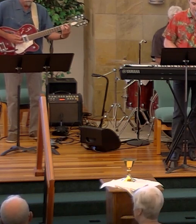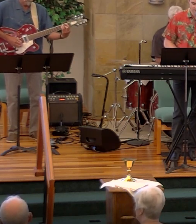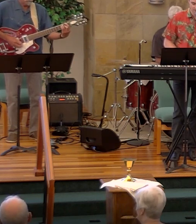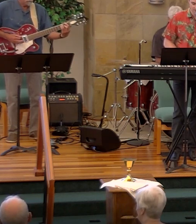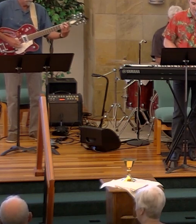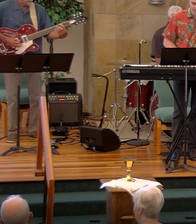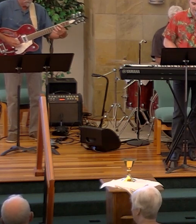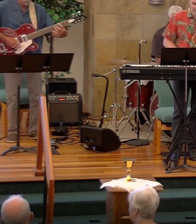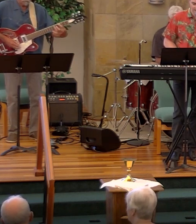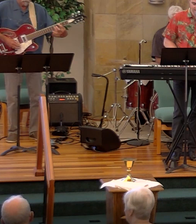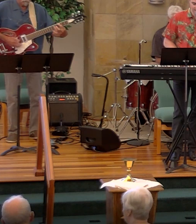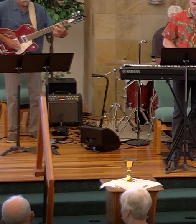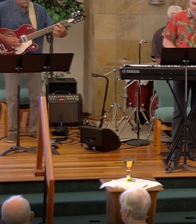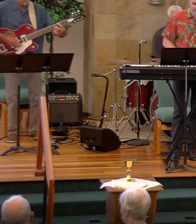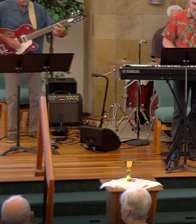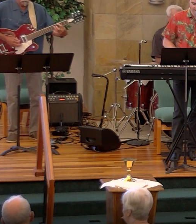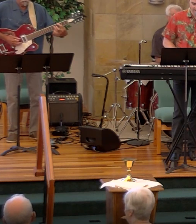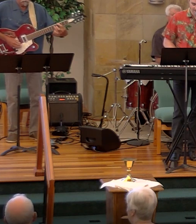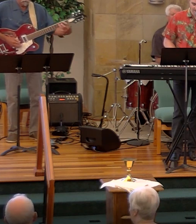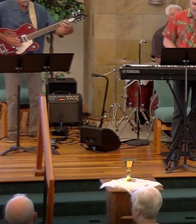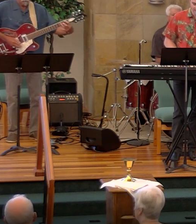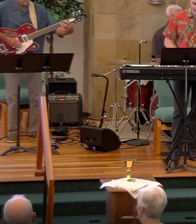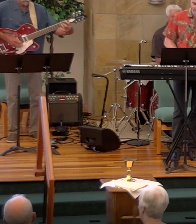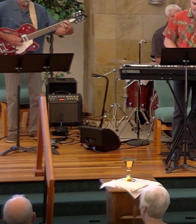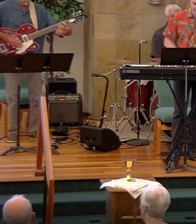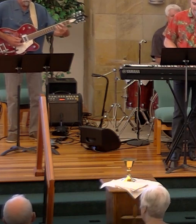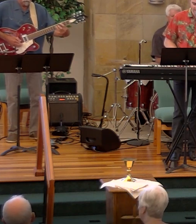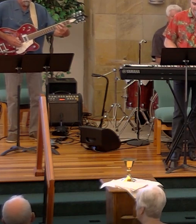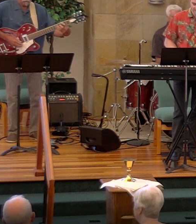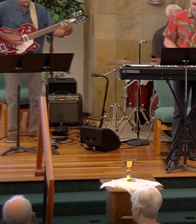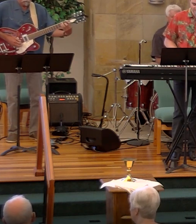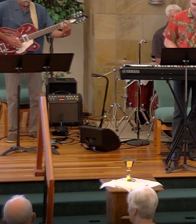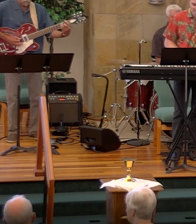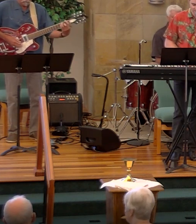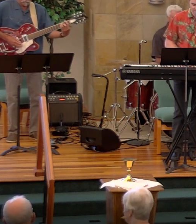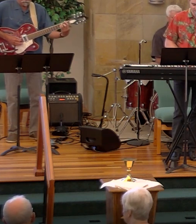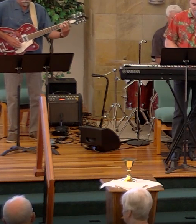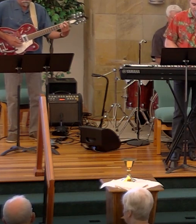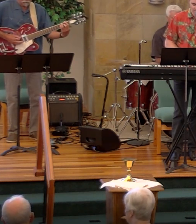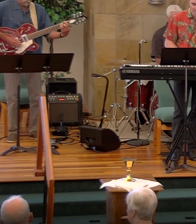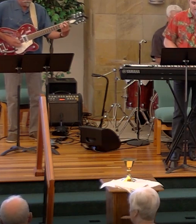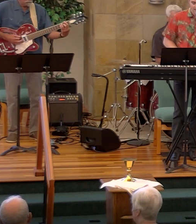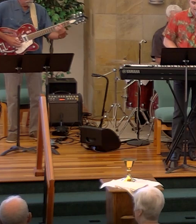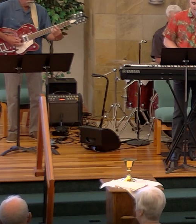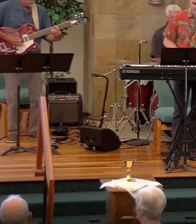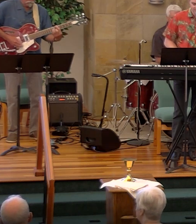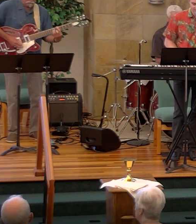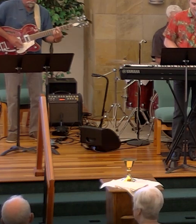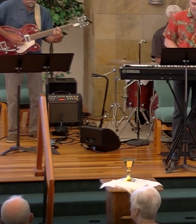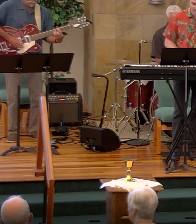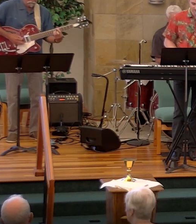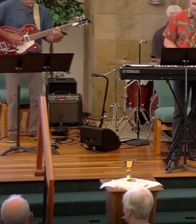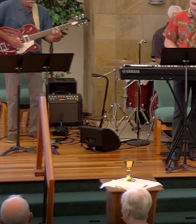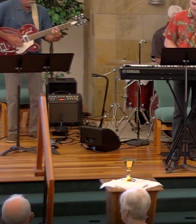God, you are my God, and I will ever praise you. I will